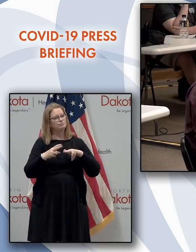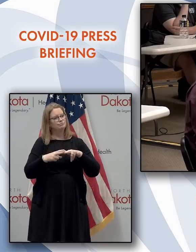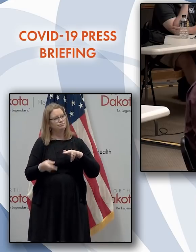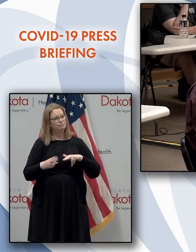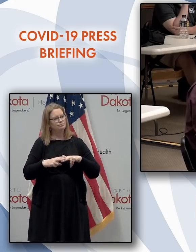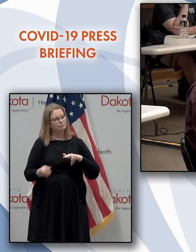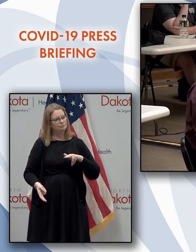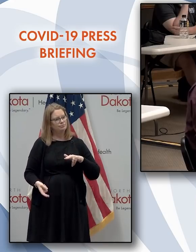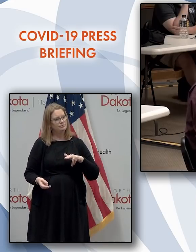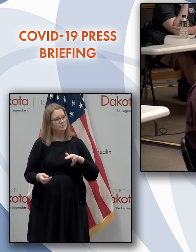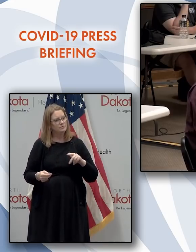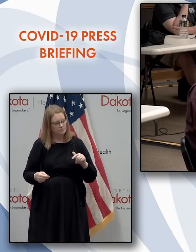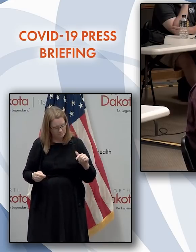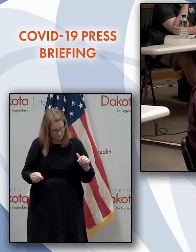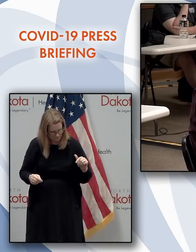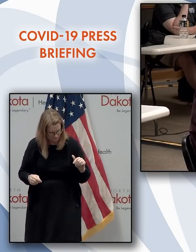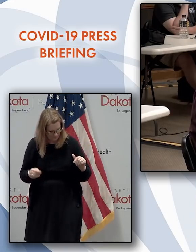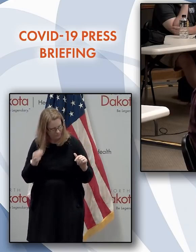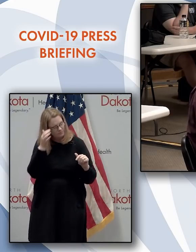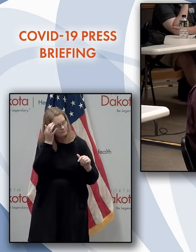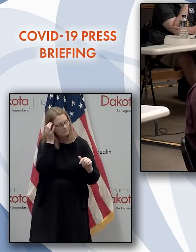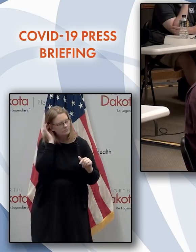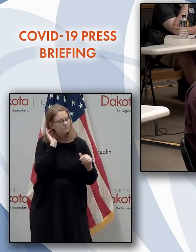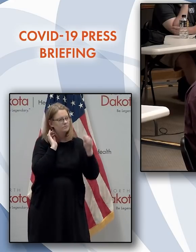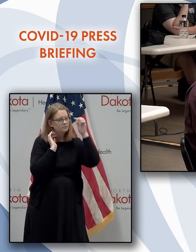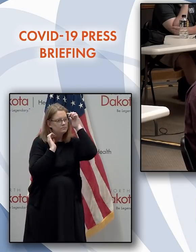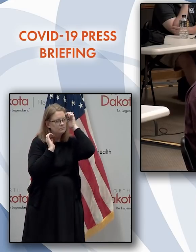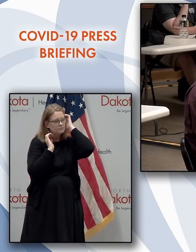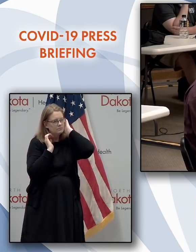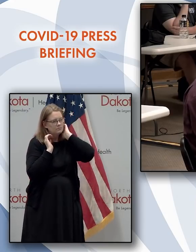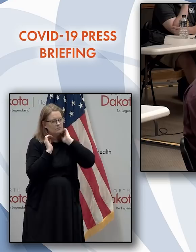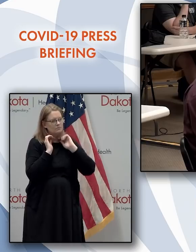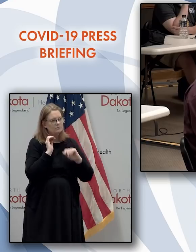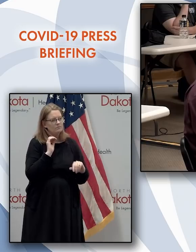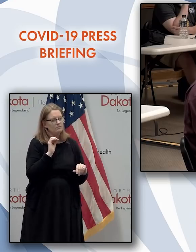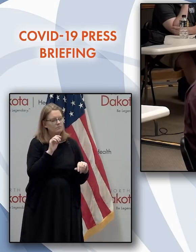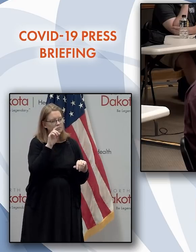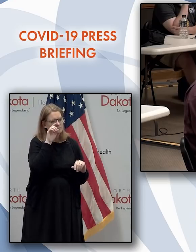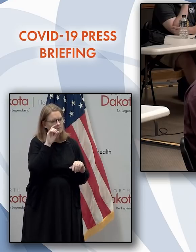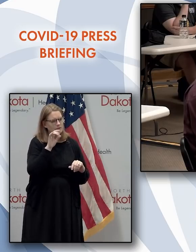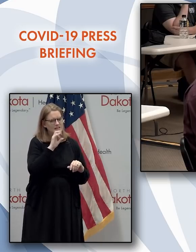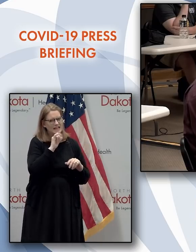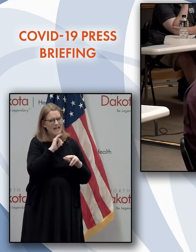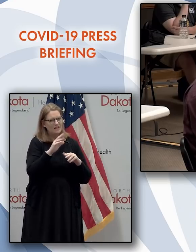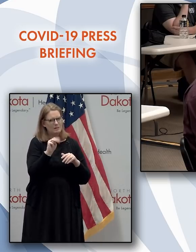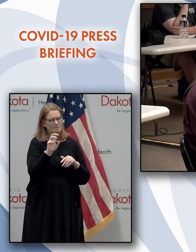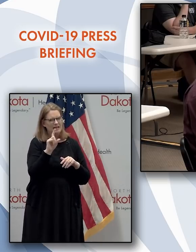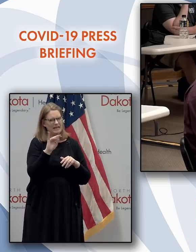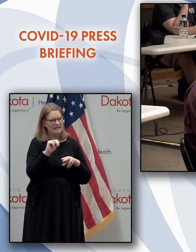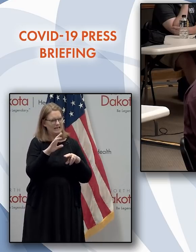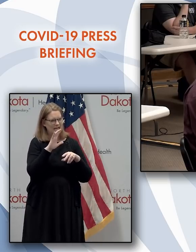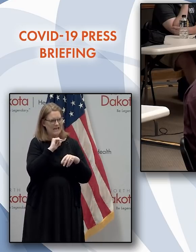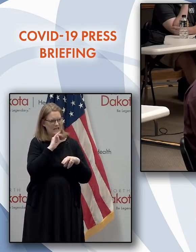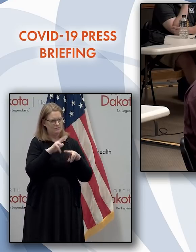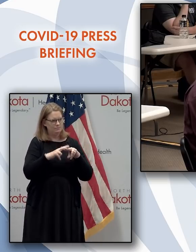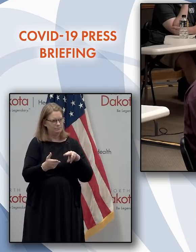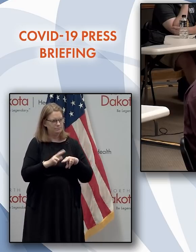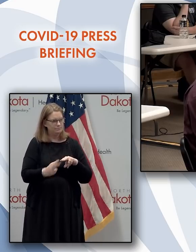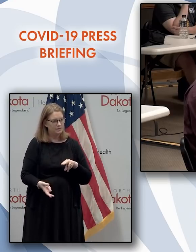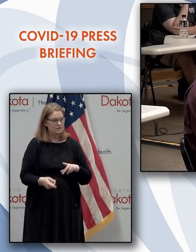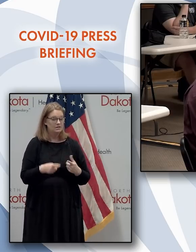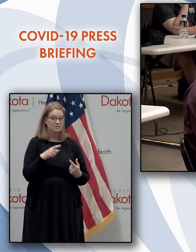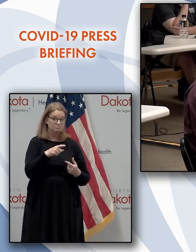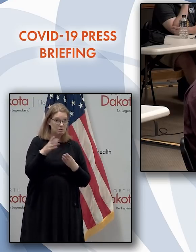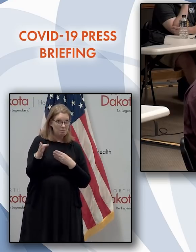that have seen a great increase in the number of cases. I'm wondering what kind of outreach the state is planning to do to young